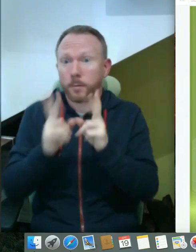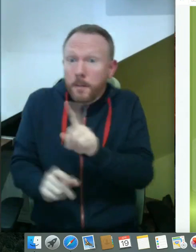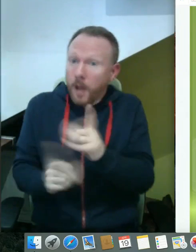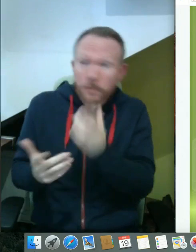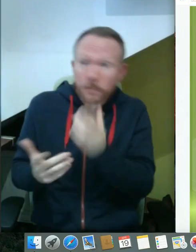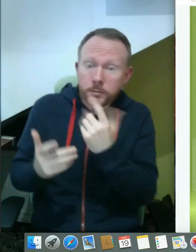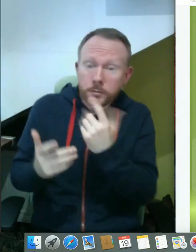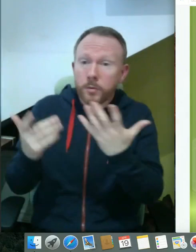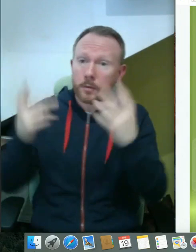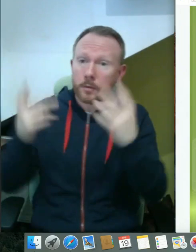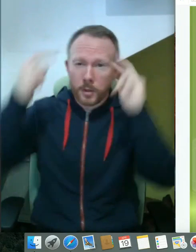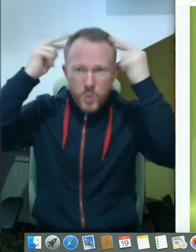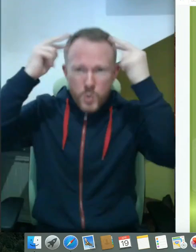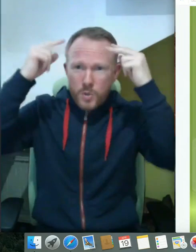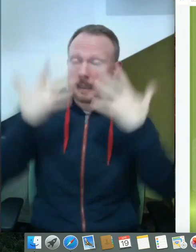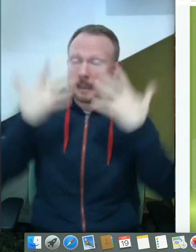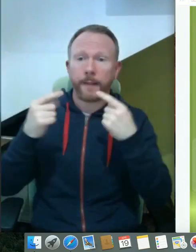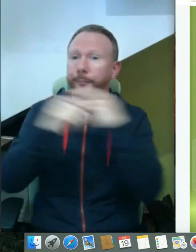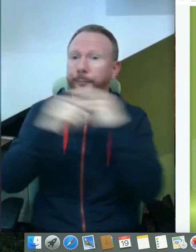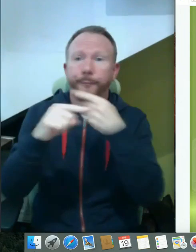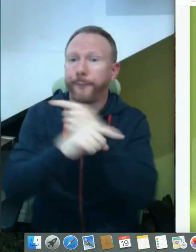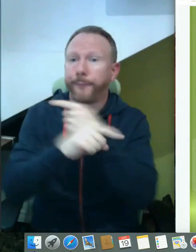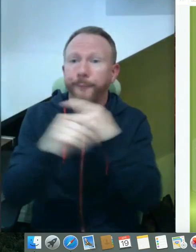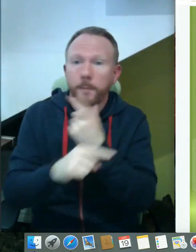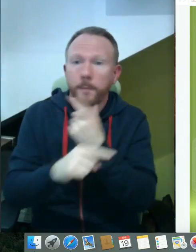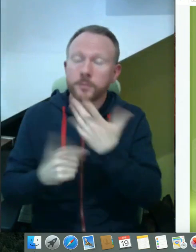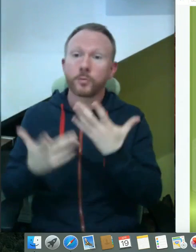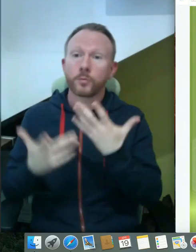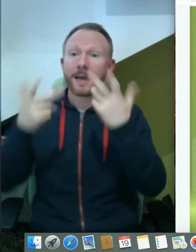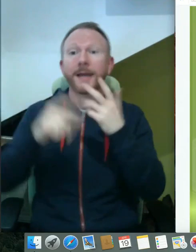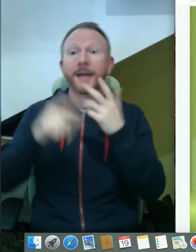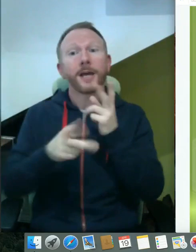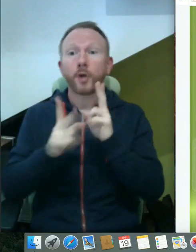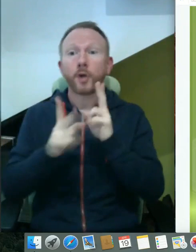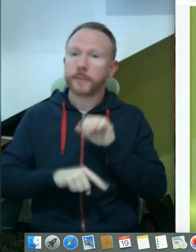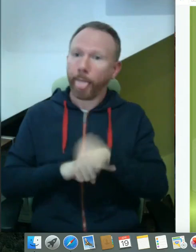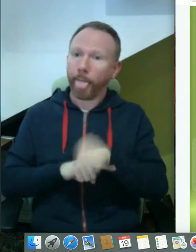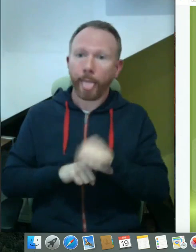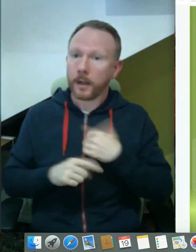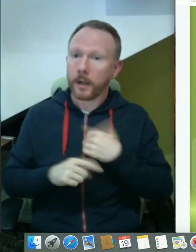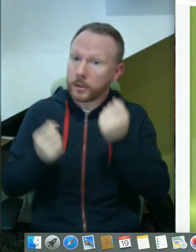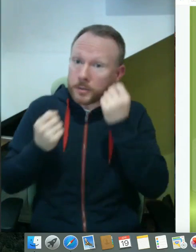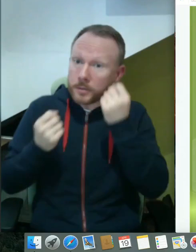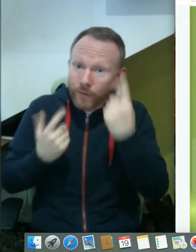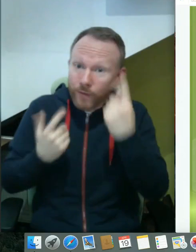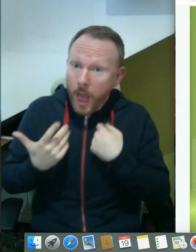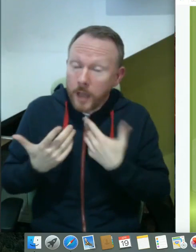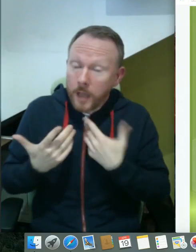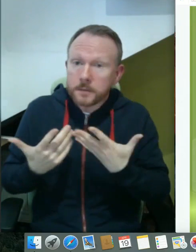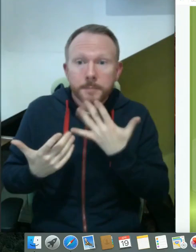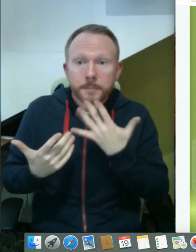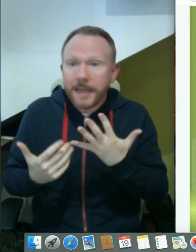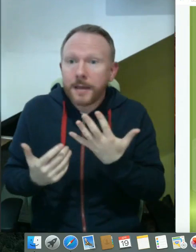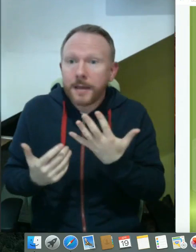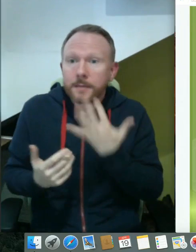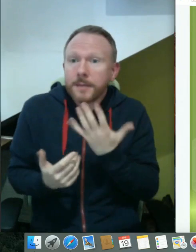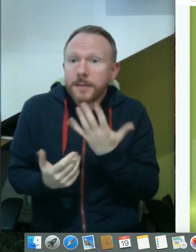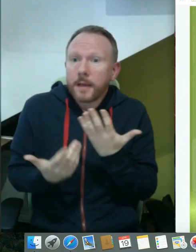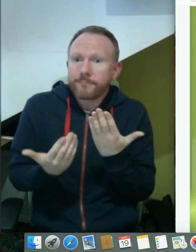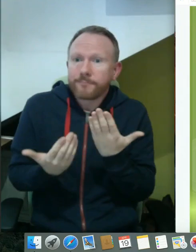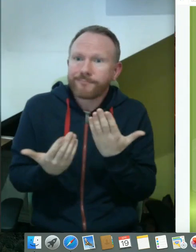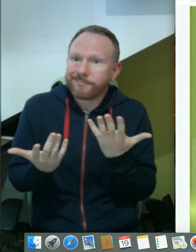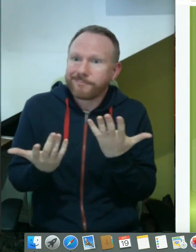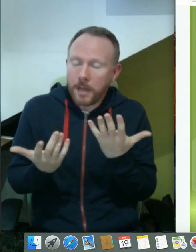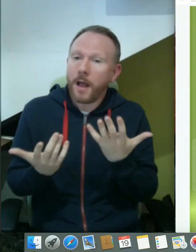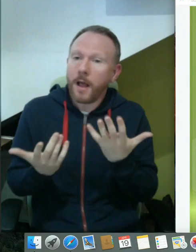seem fairly unaware of the decline in the quality of their interpretation, which is why it's really important to have